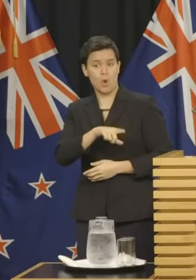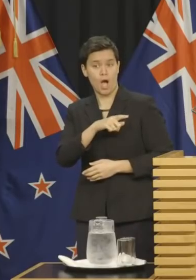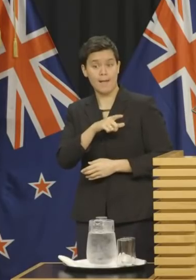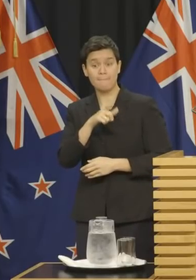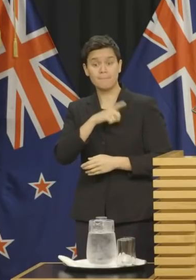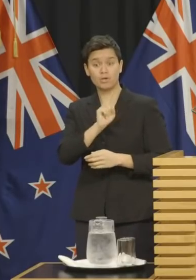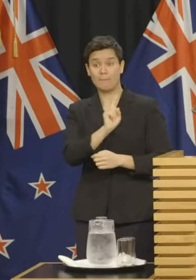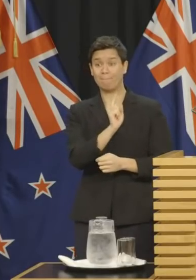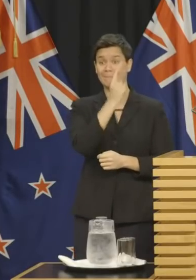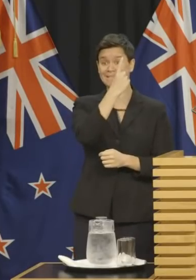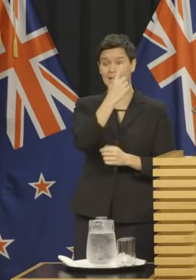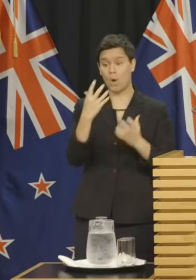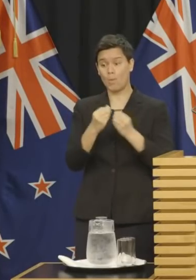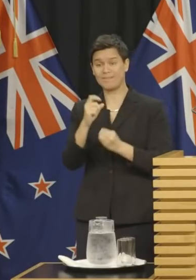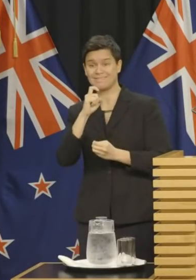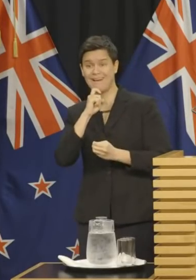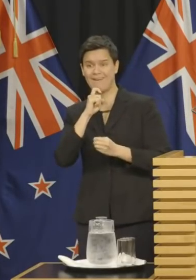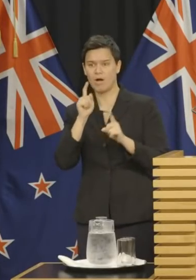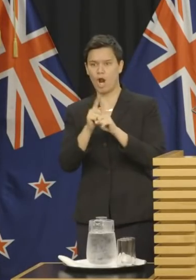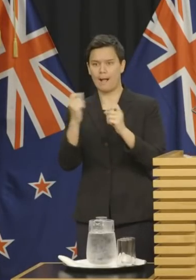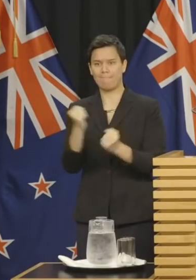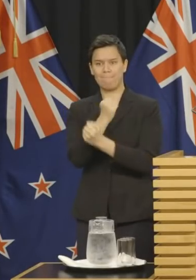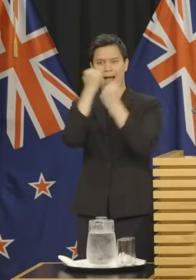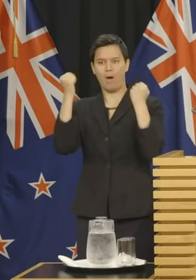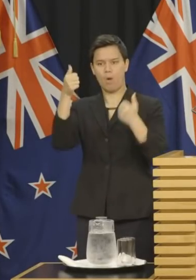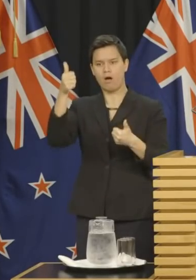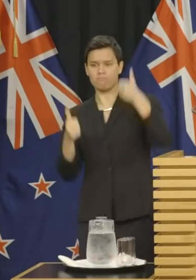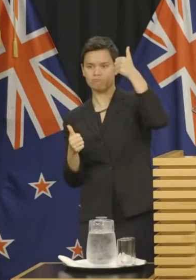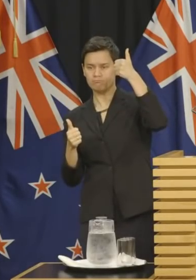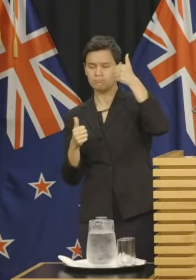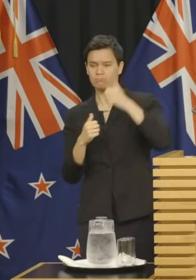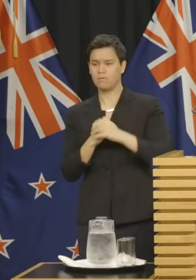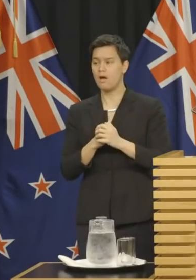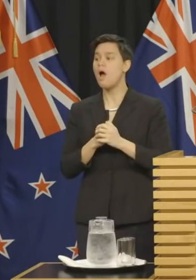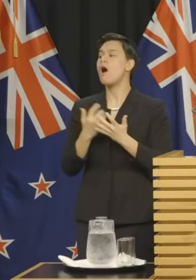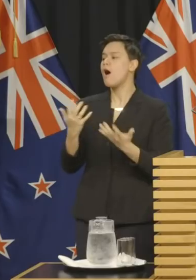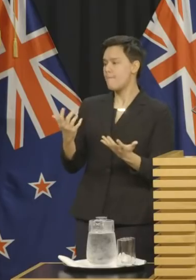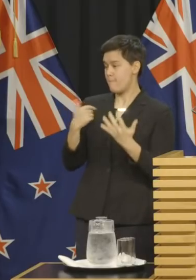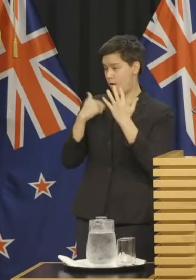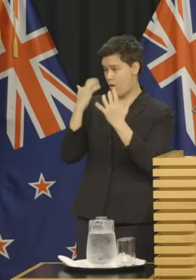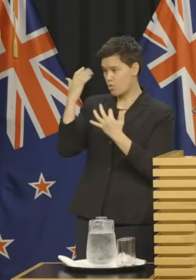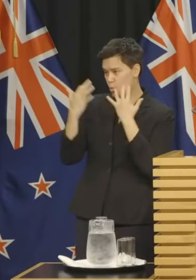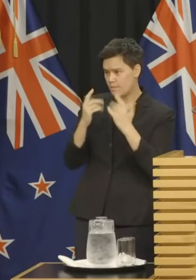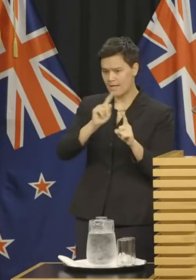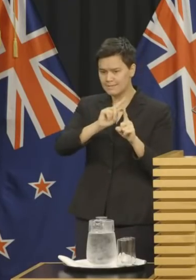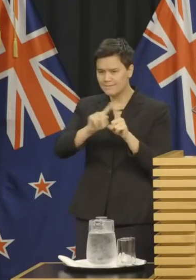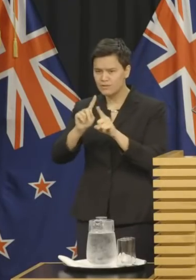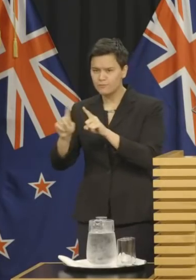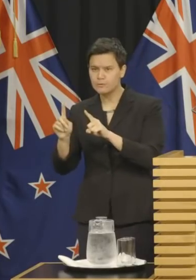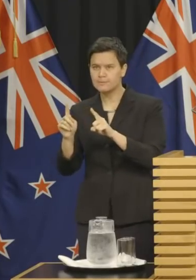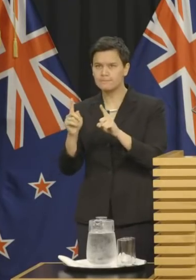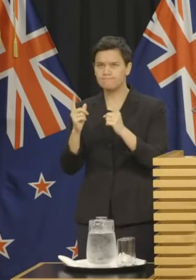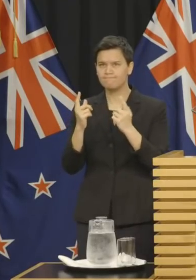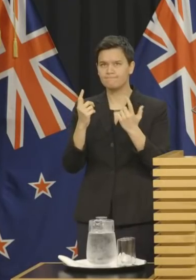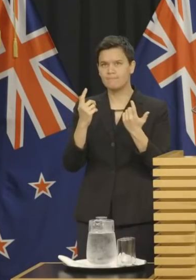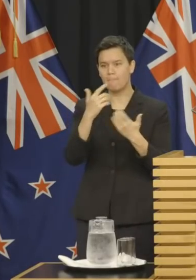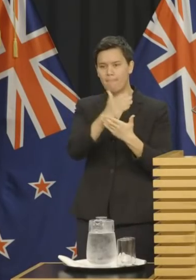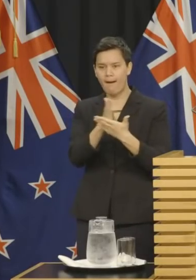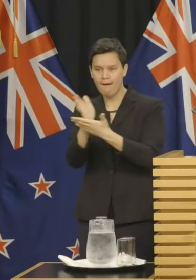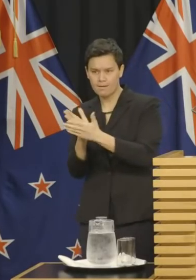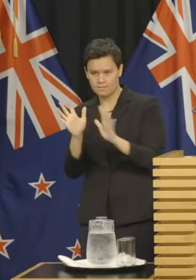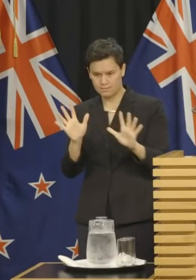affair? I've taken into account a range of circumstances in this decision. One very